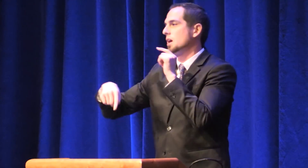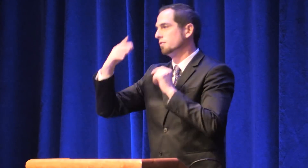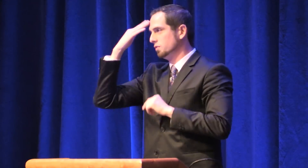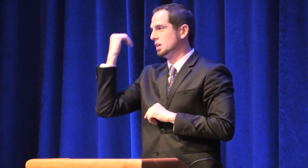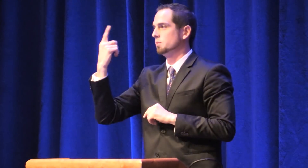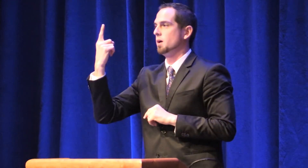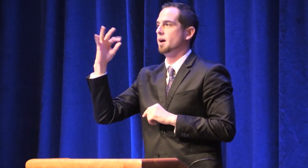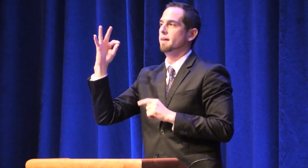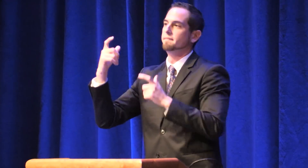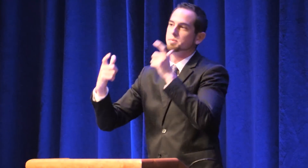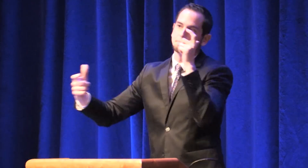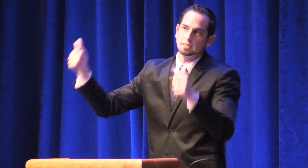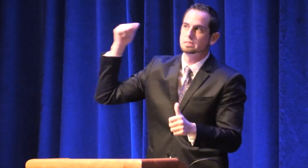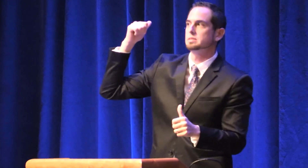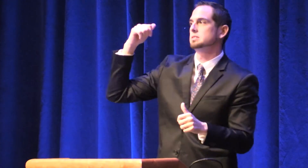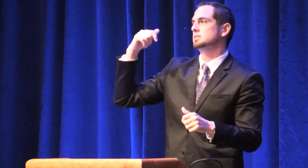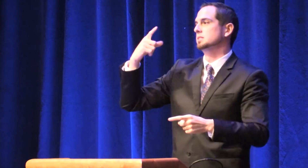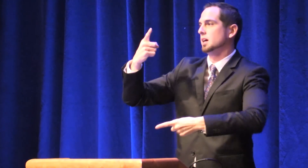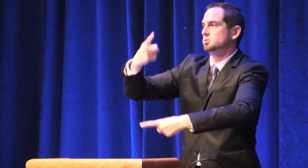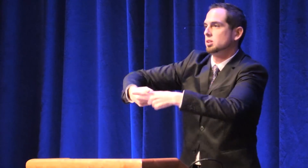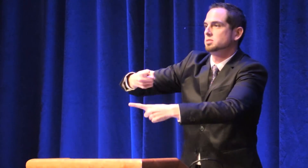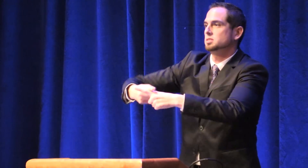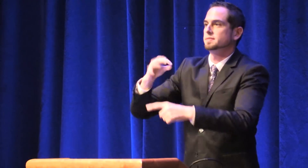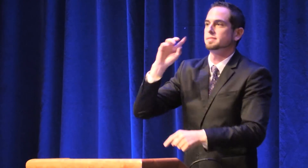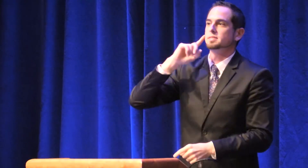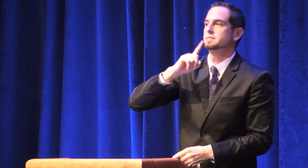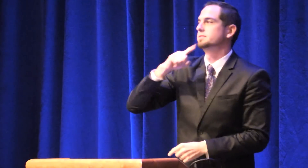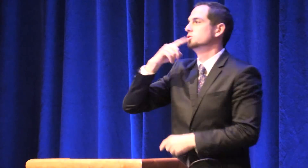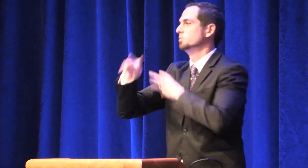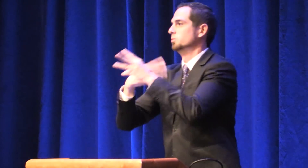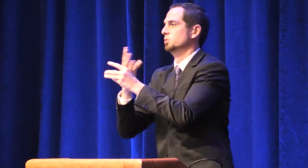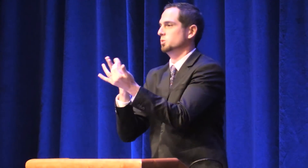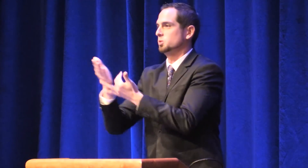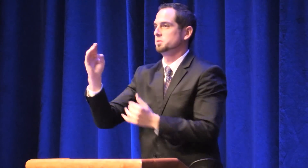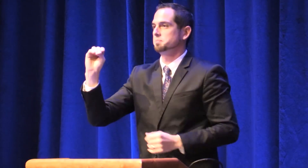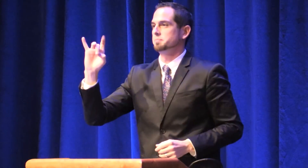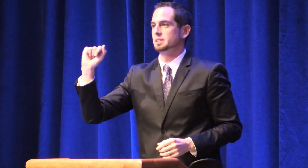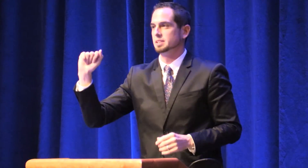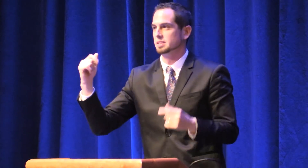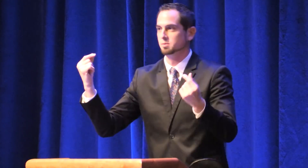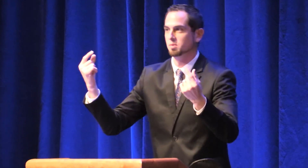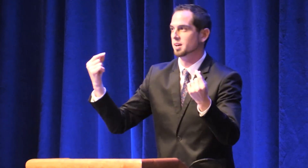And I do want to give a more positive spin here, because we can't forget what was probably one of